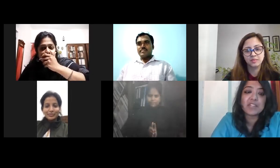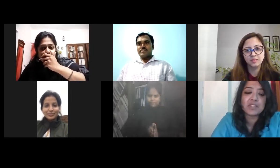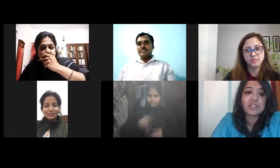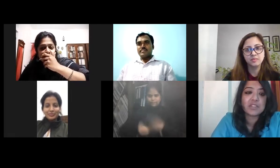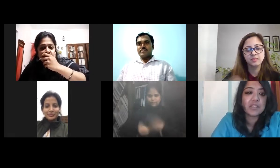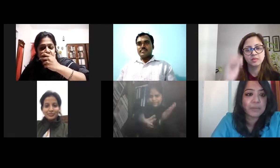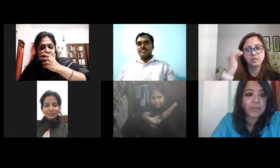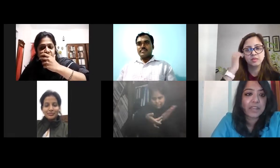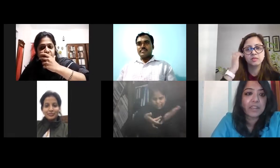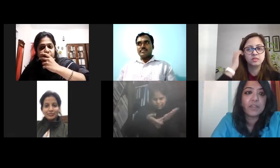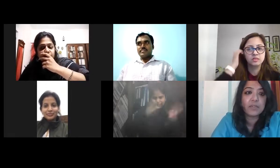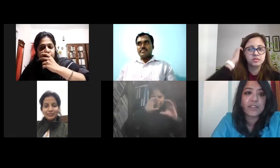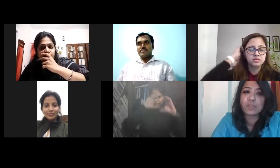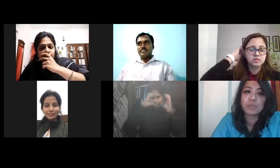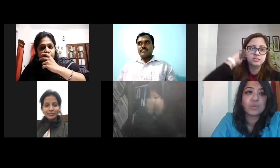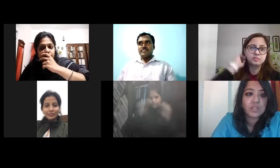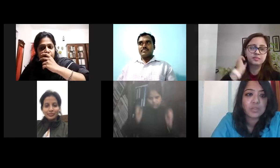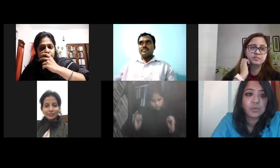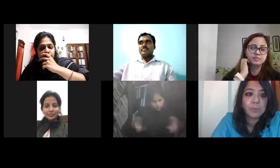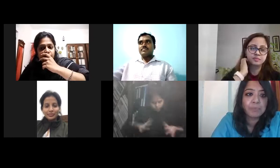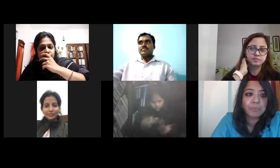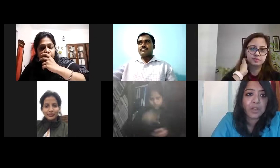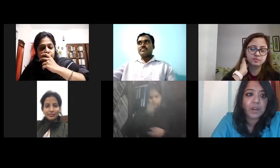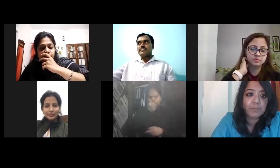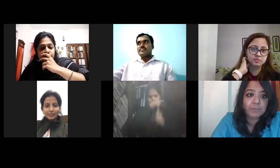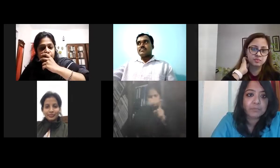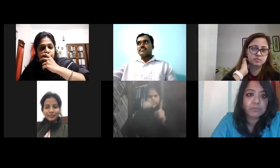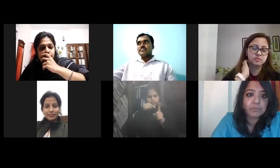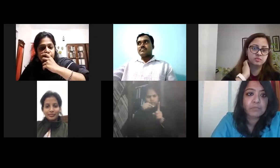technical sessions in the beginning, that is from 2:30 to